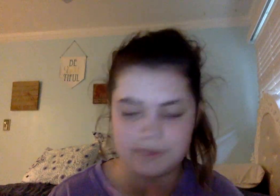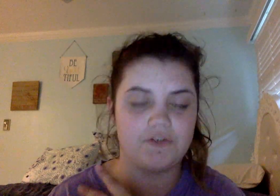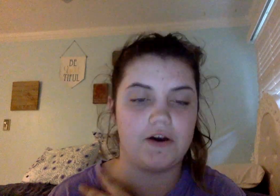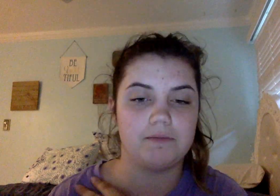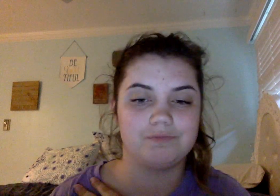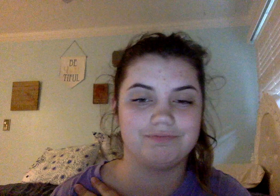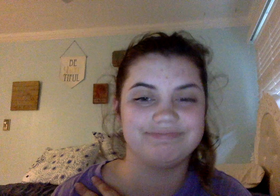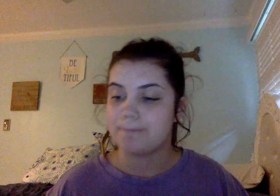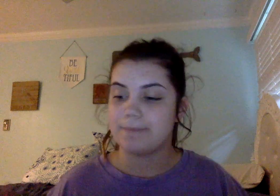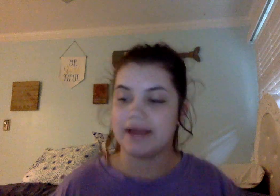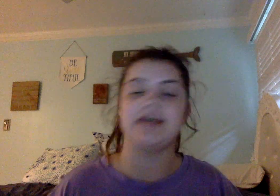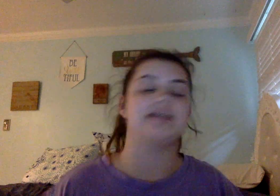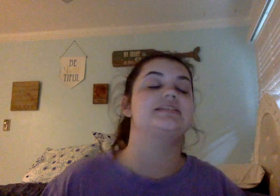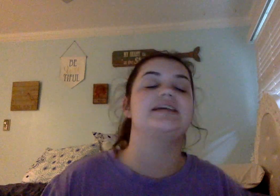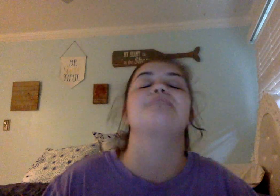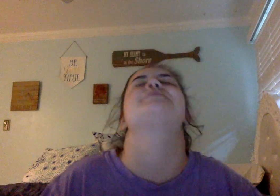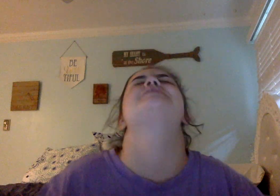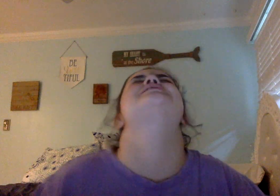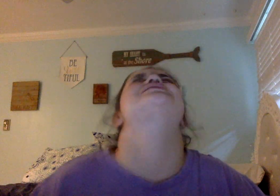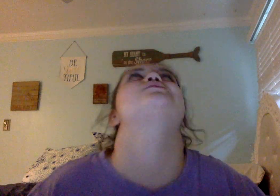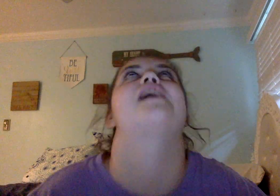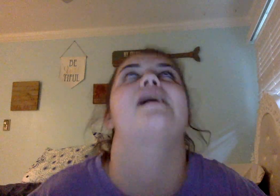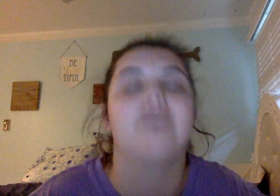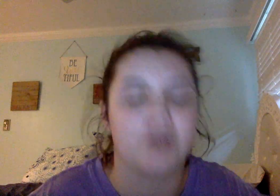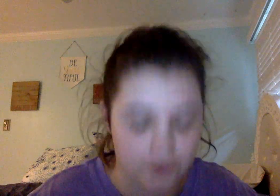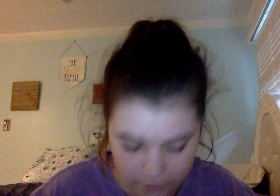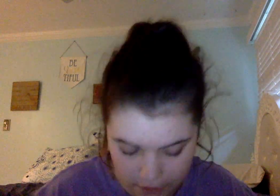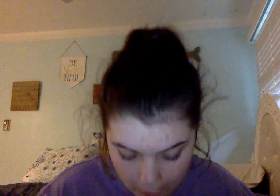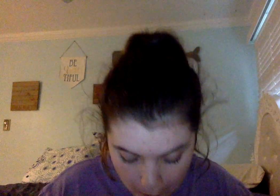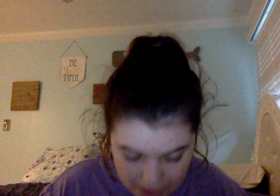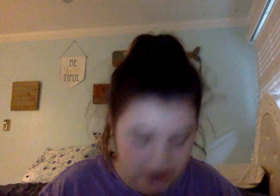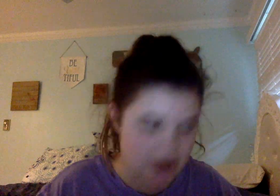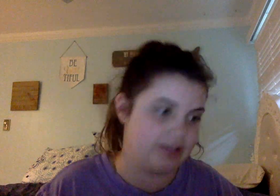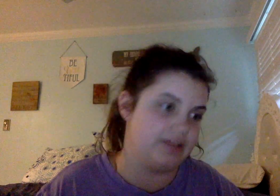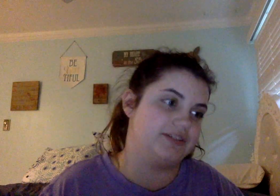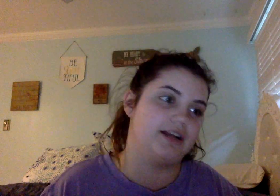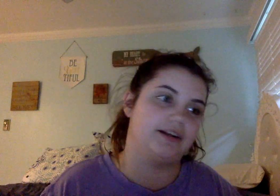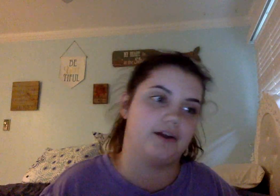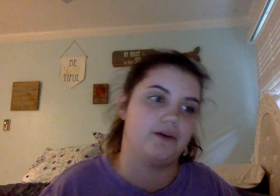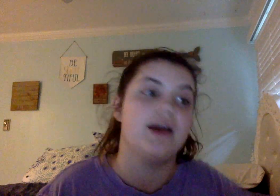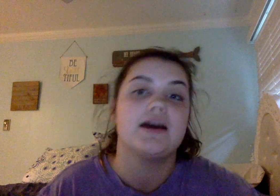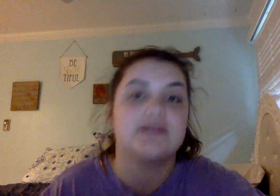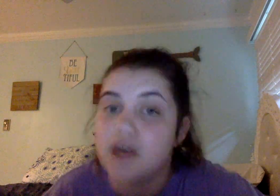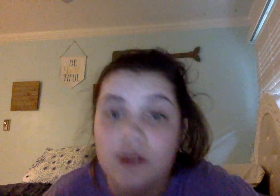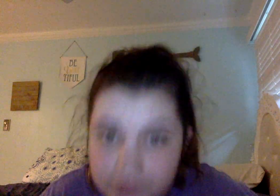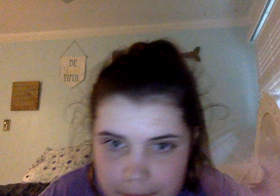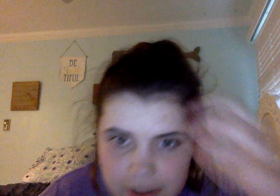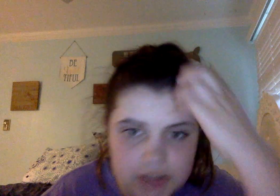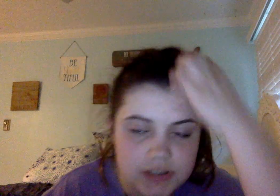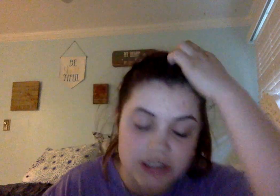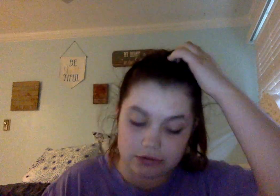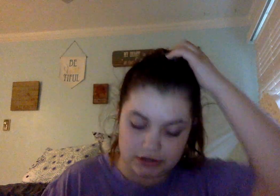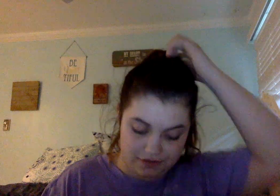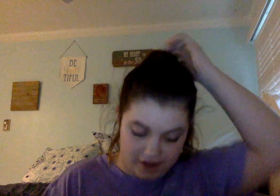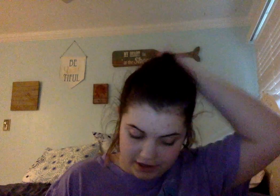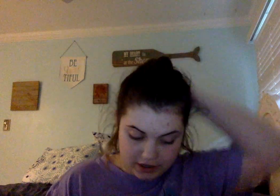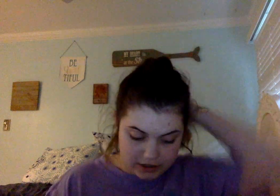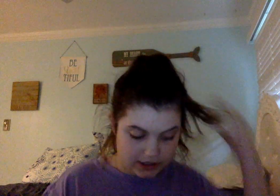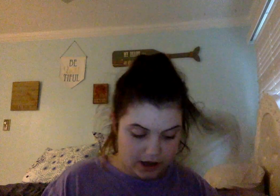on. My next tip is to color code. Oh my god, I love to color code. It's the only thing that makes notes fun. So